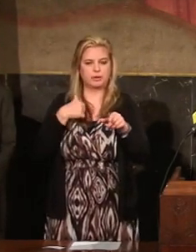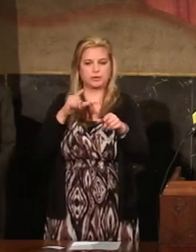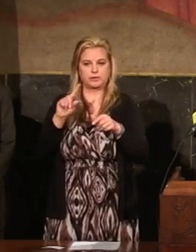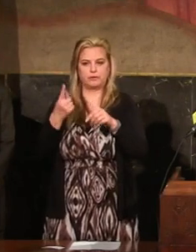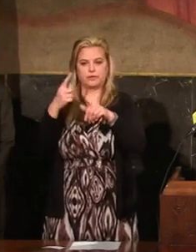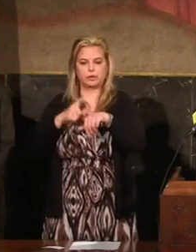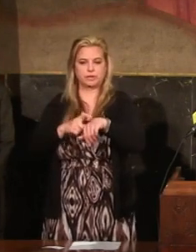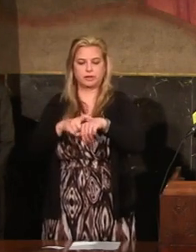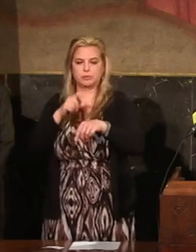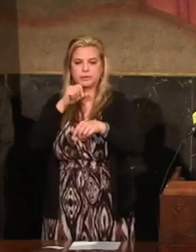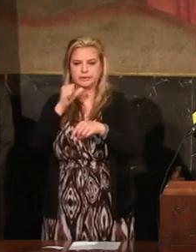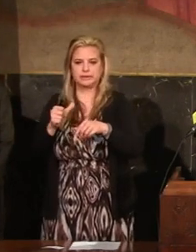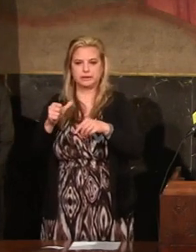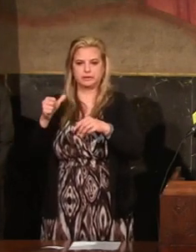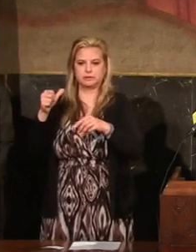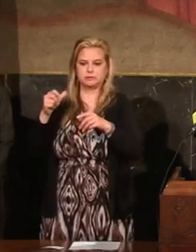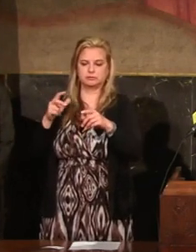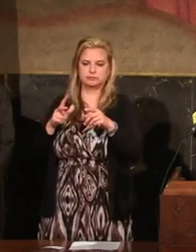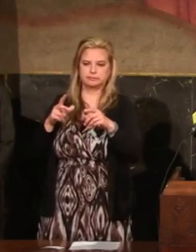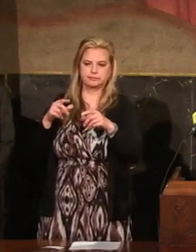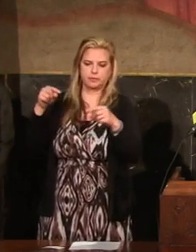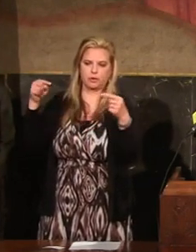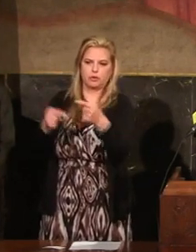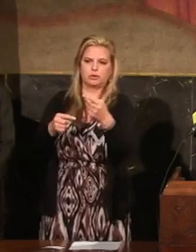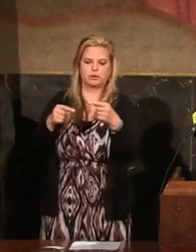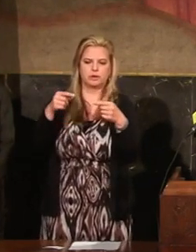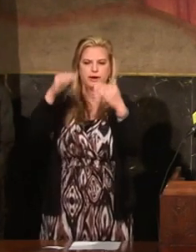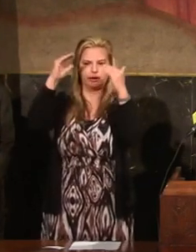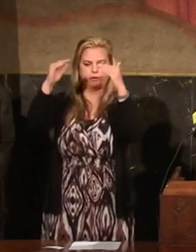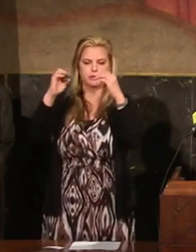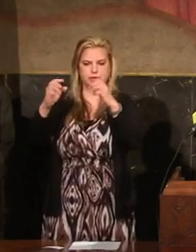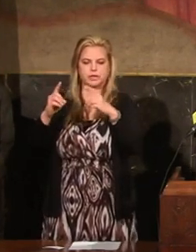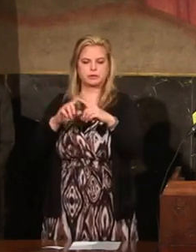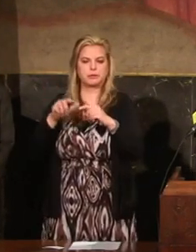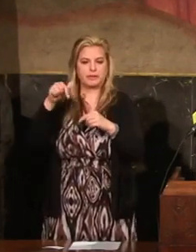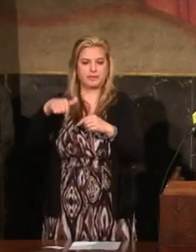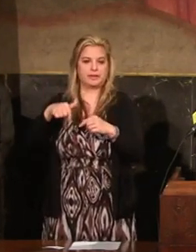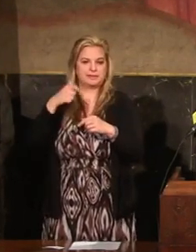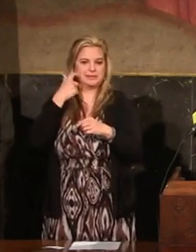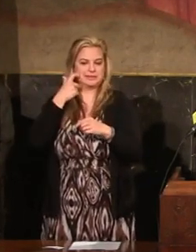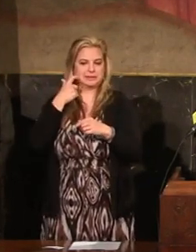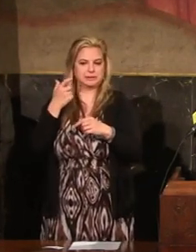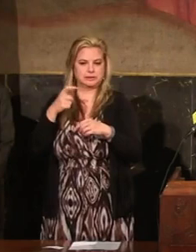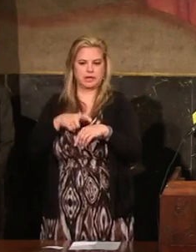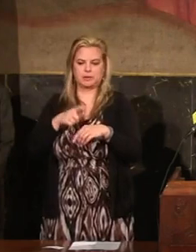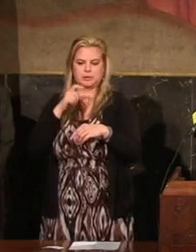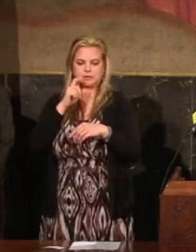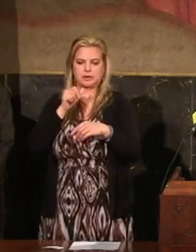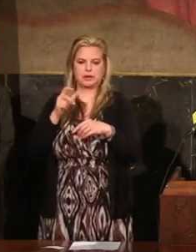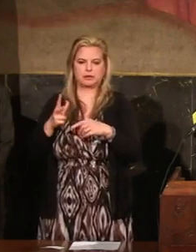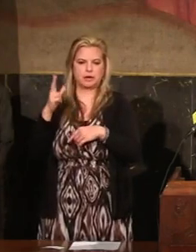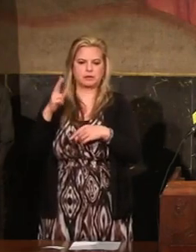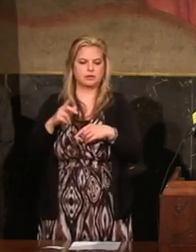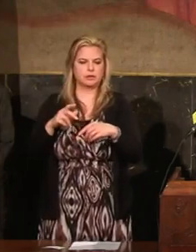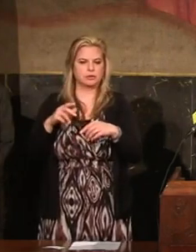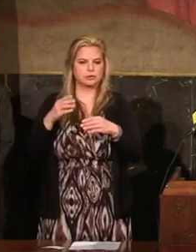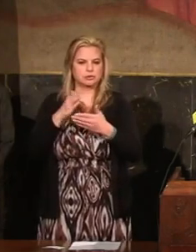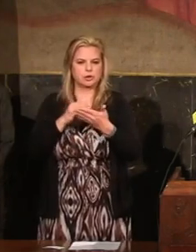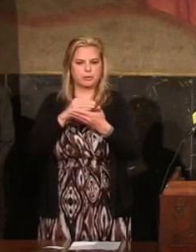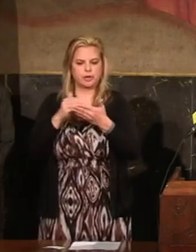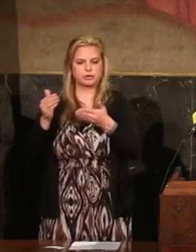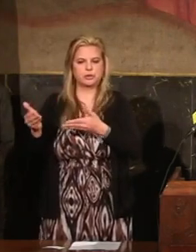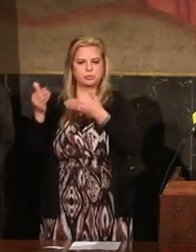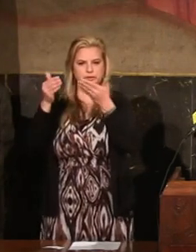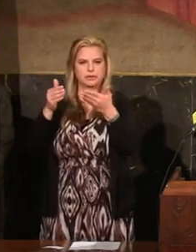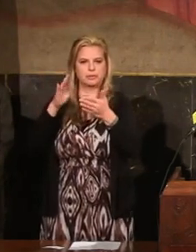decimate higher education. But in these cuts, higher education was not cut by the Appropriations Committee. So the budget as it's presented by the